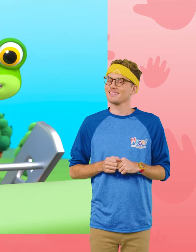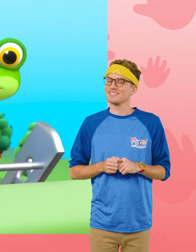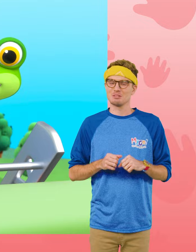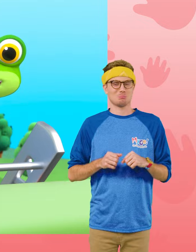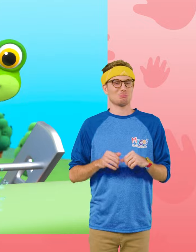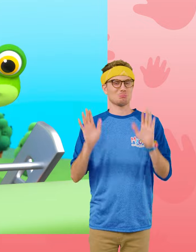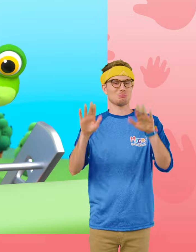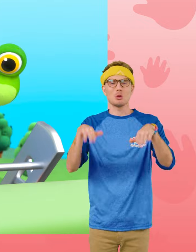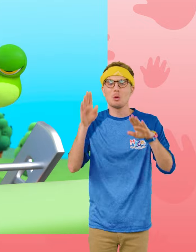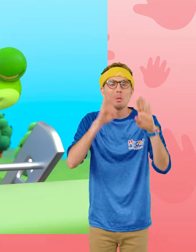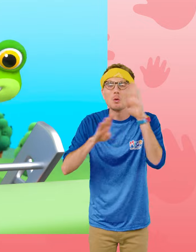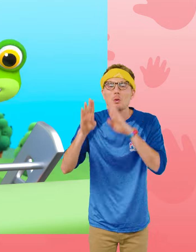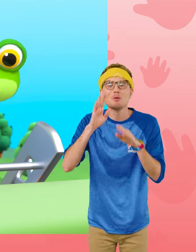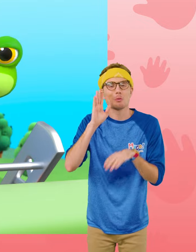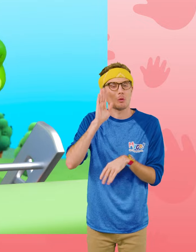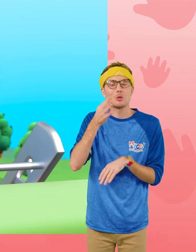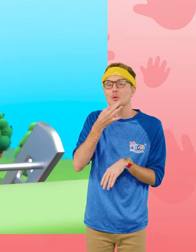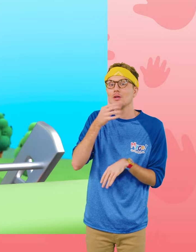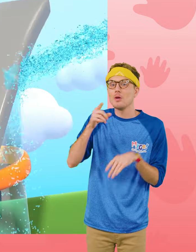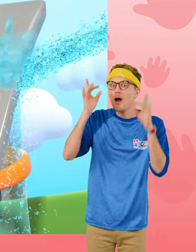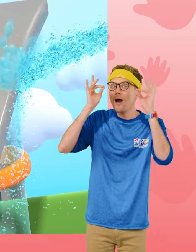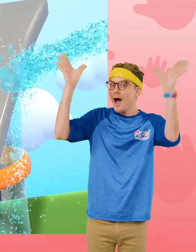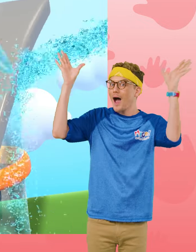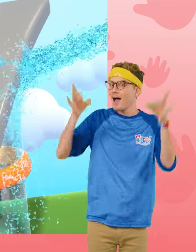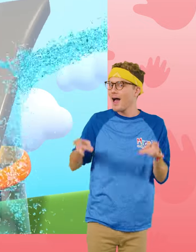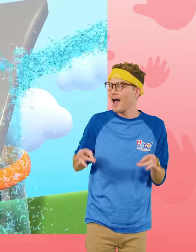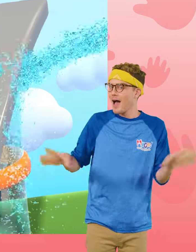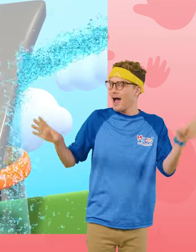Don't worry, mechanicals. We'll soon have you free.